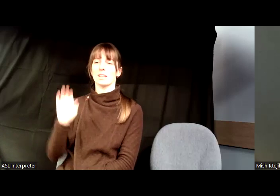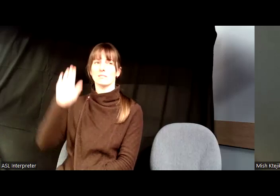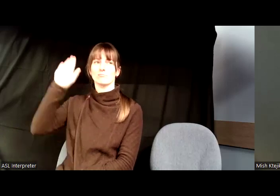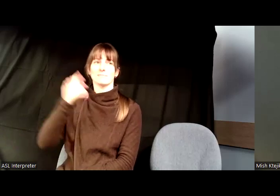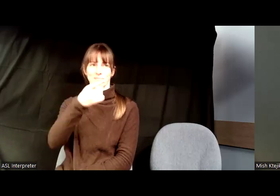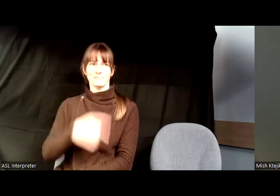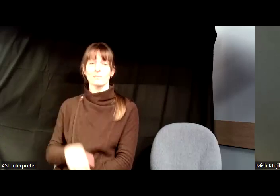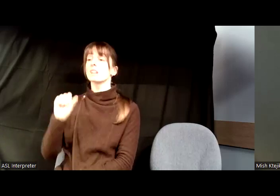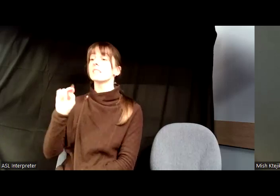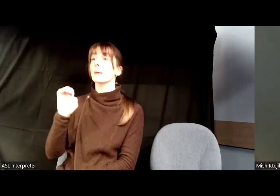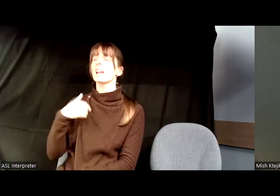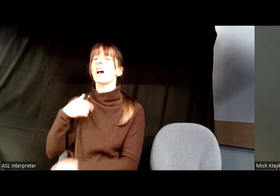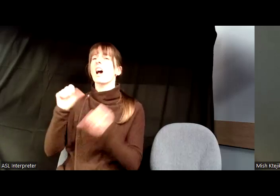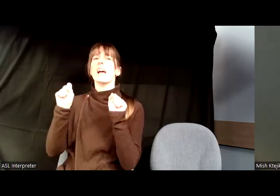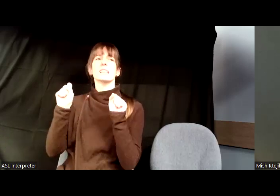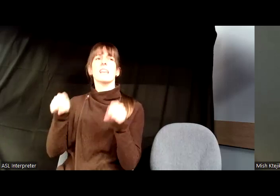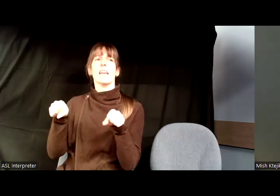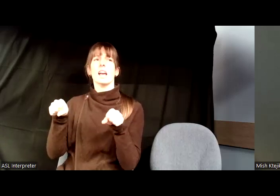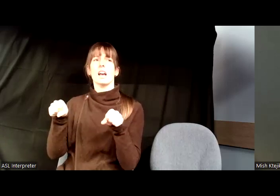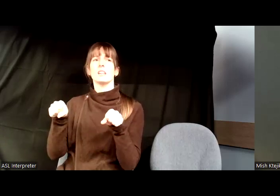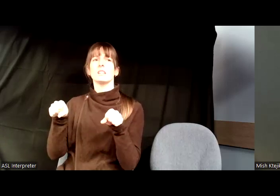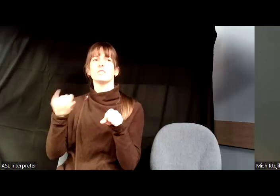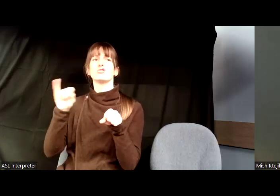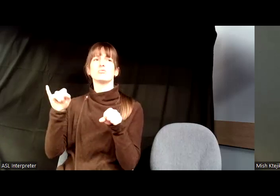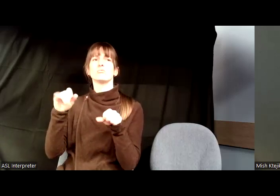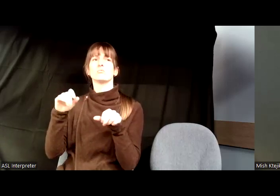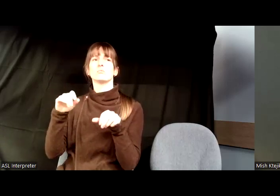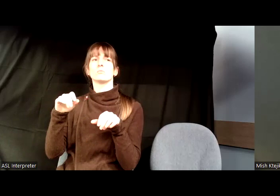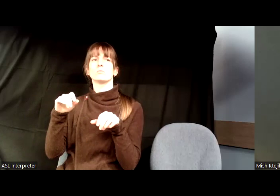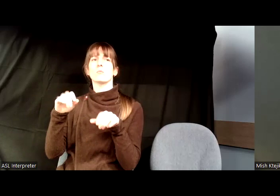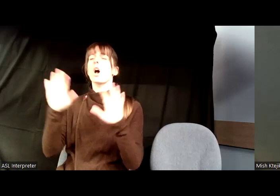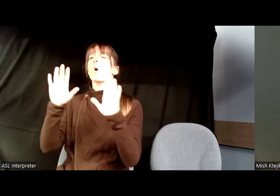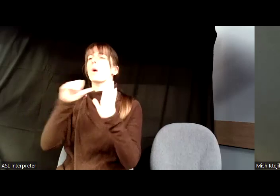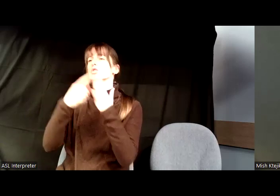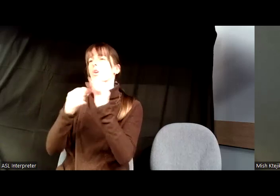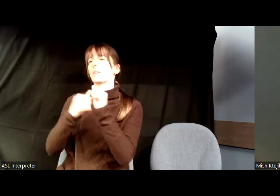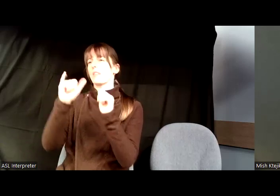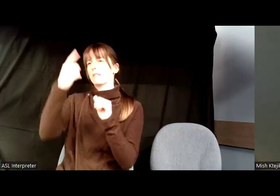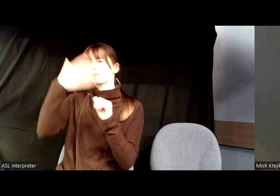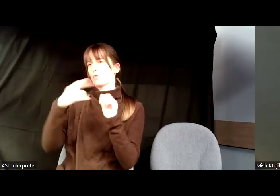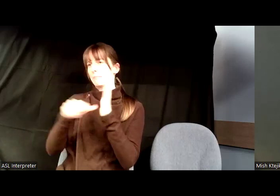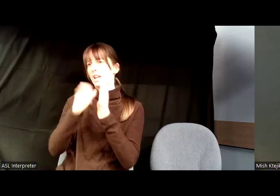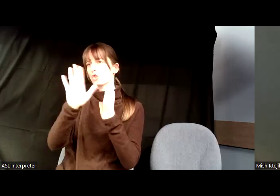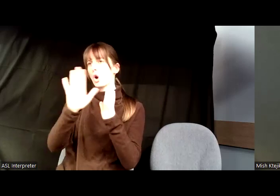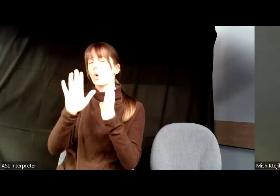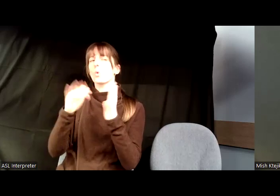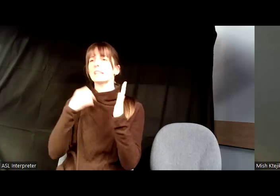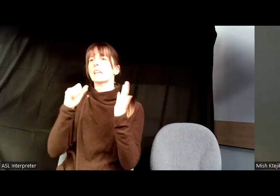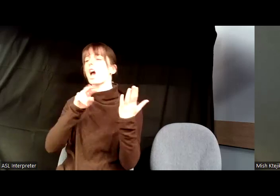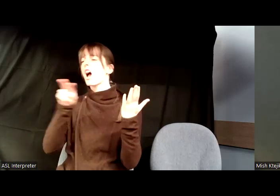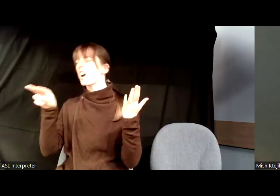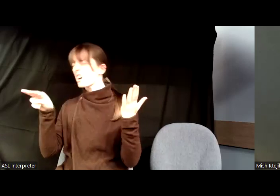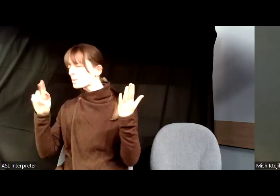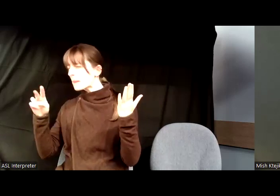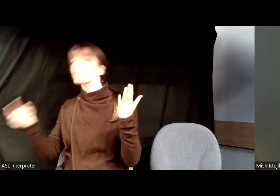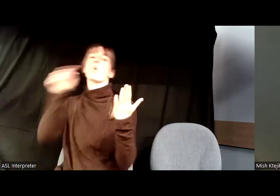Okay. I can just kind of do it in a lump. Like, I wouldn't start with definition. We can kind of refer back to that. But we